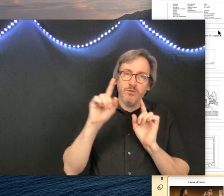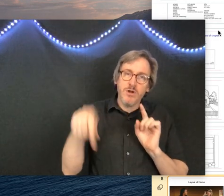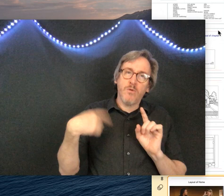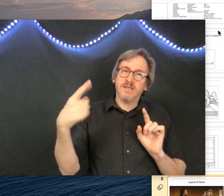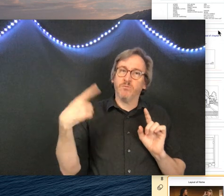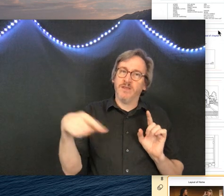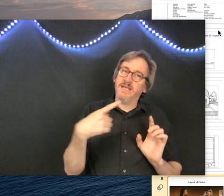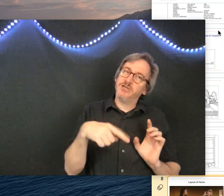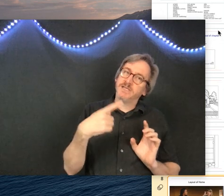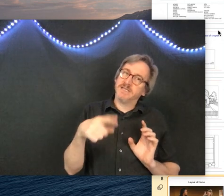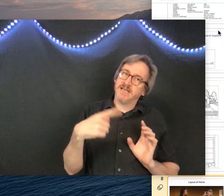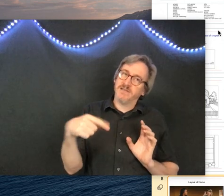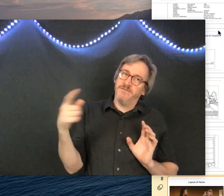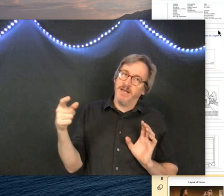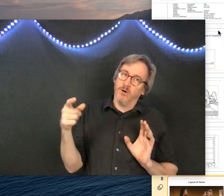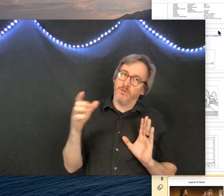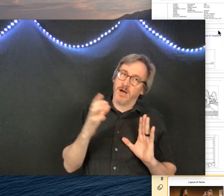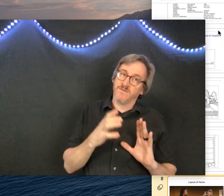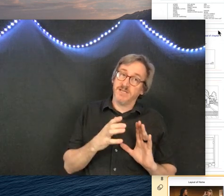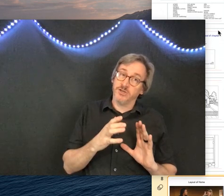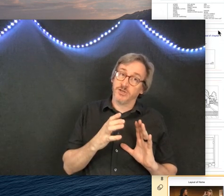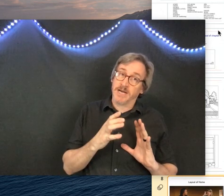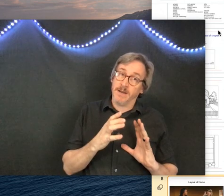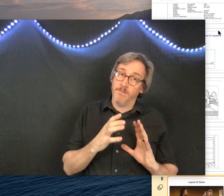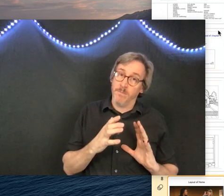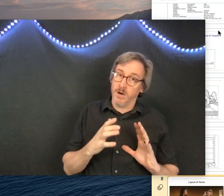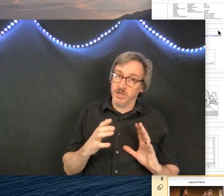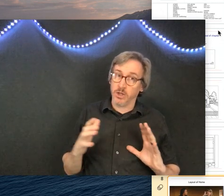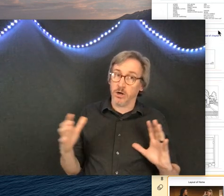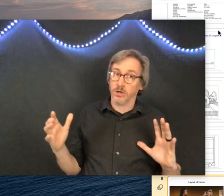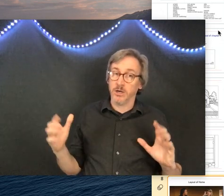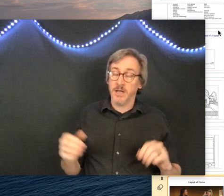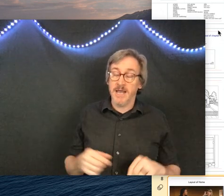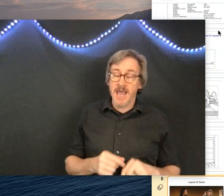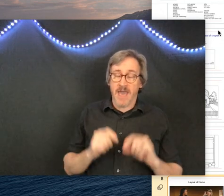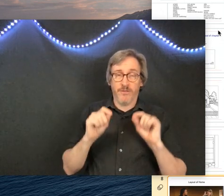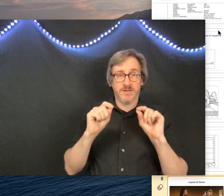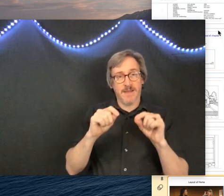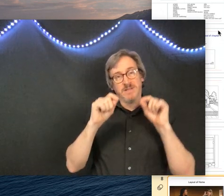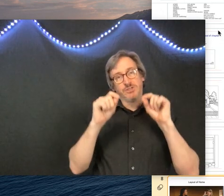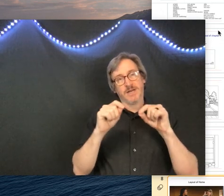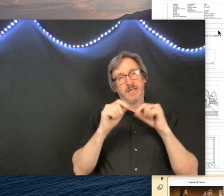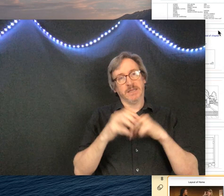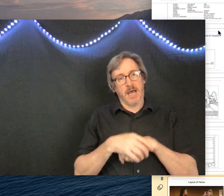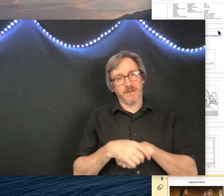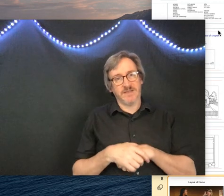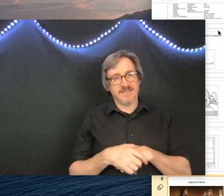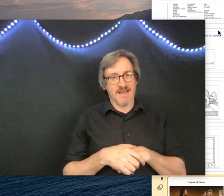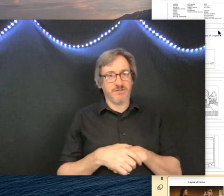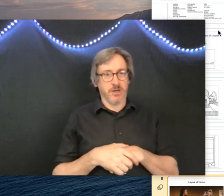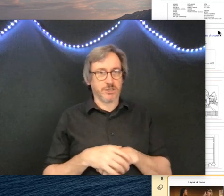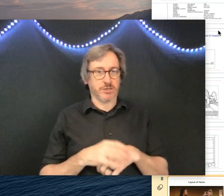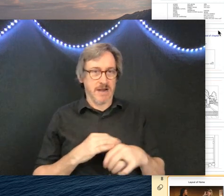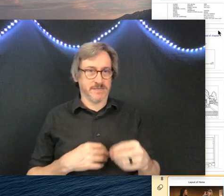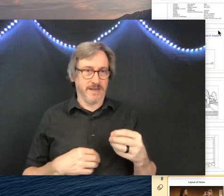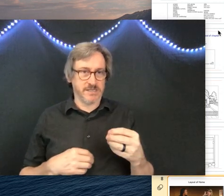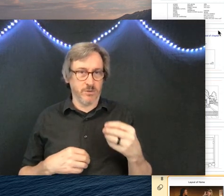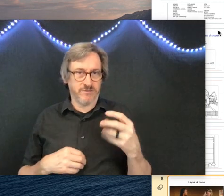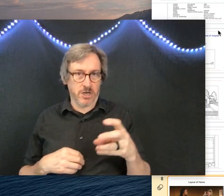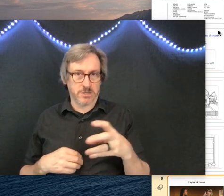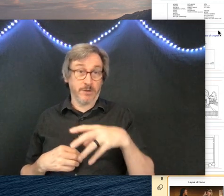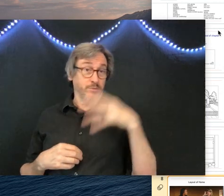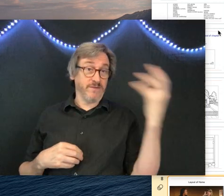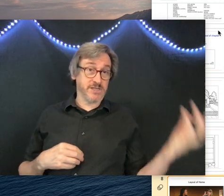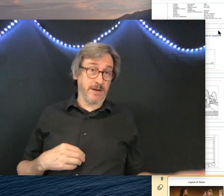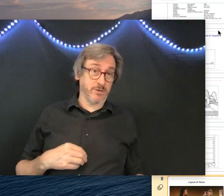If you notice, with each successive video, the conversations are getting much longer, and they're demonstrating a lot of the deaf culture aspects that